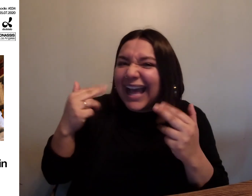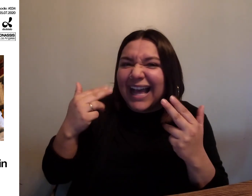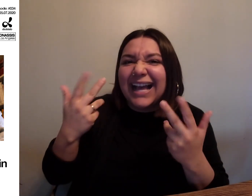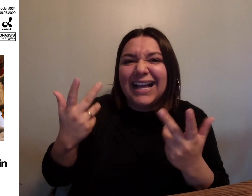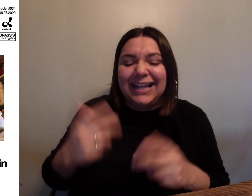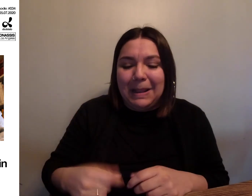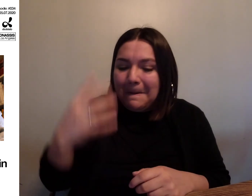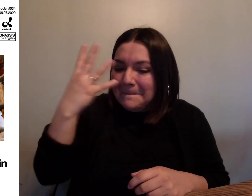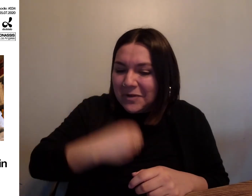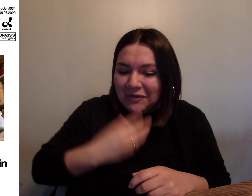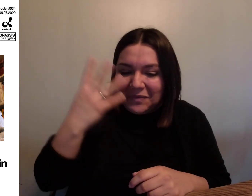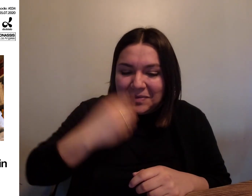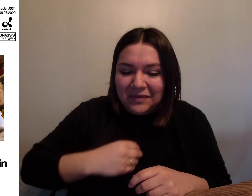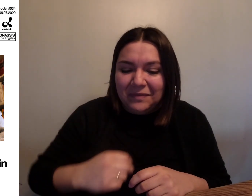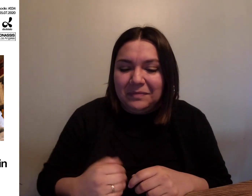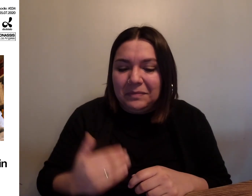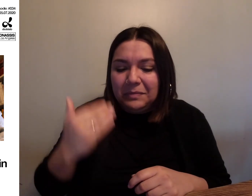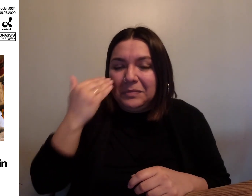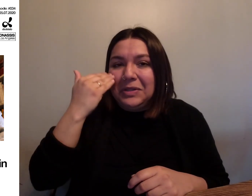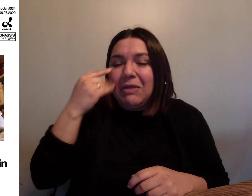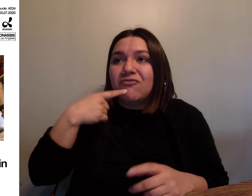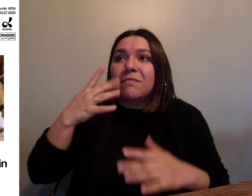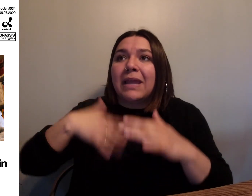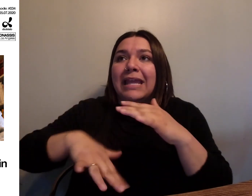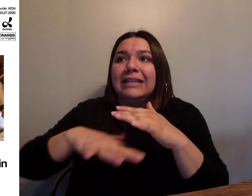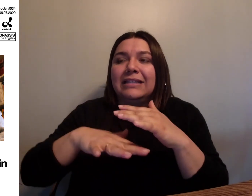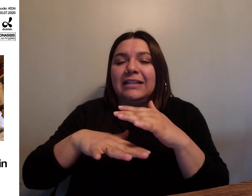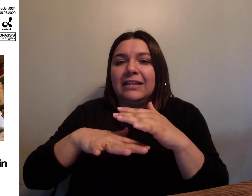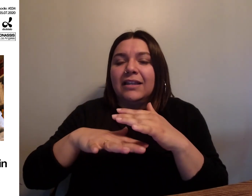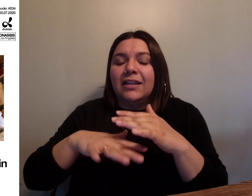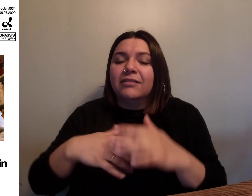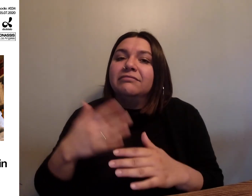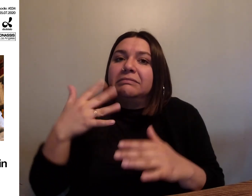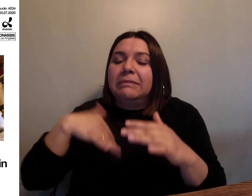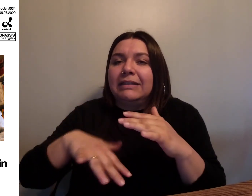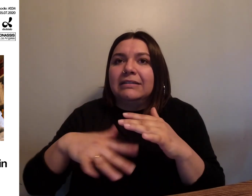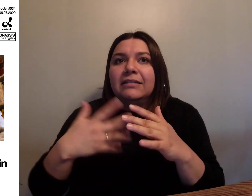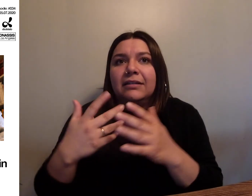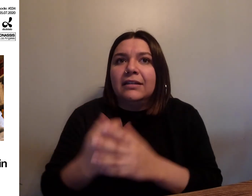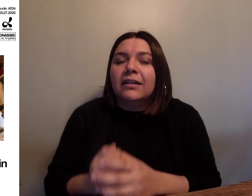Beautiful. It's beautiful. This is basically what Marcel Proust